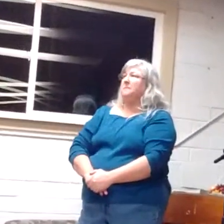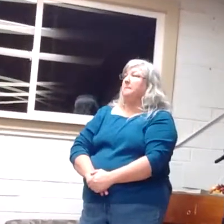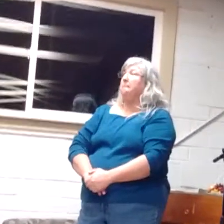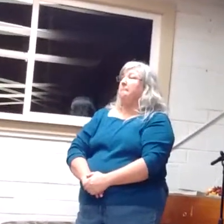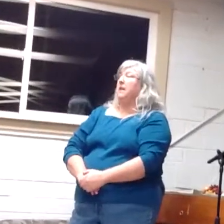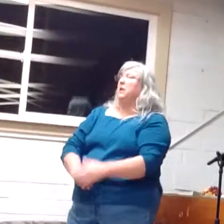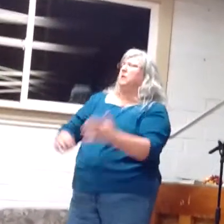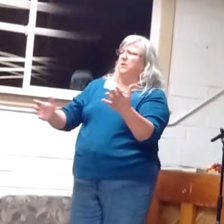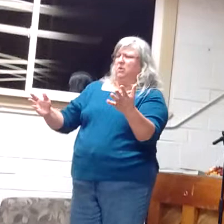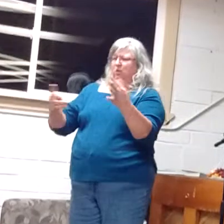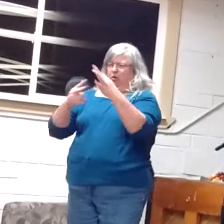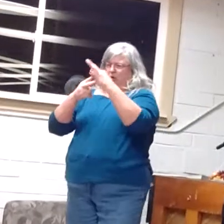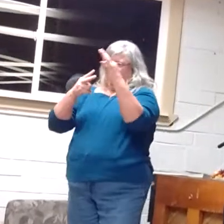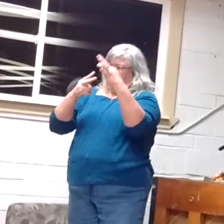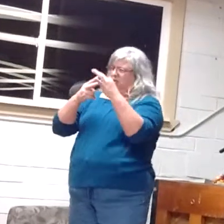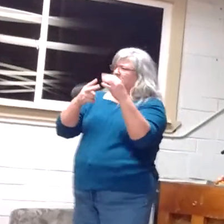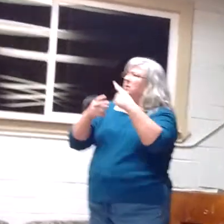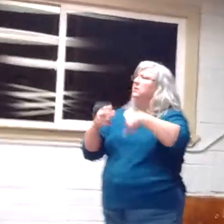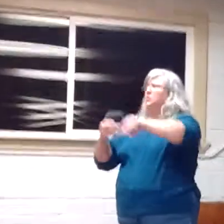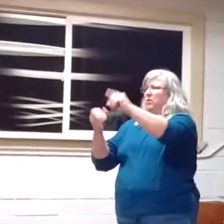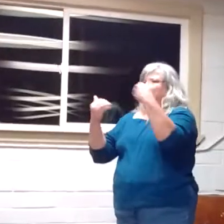The abundance of never-ending choices.